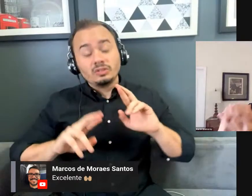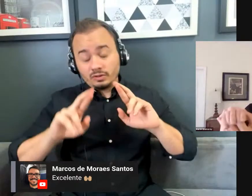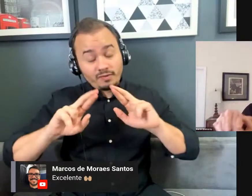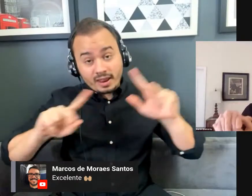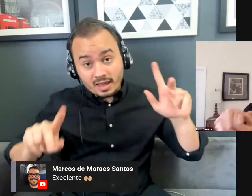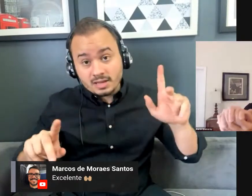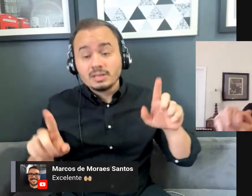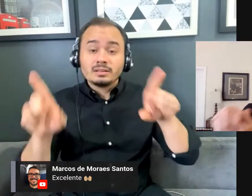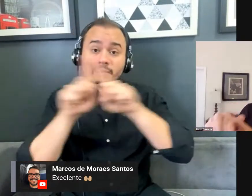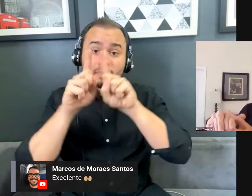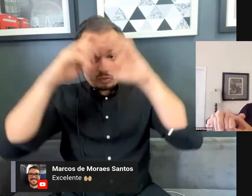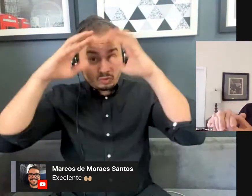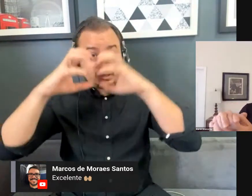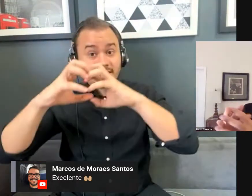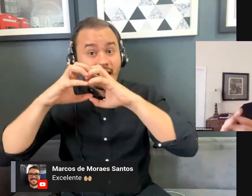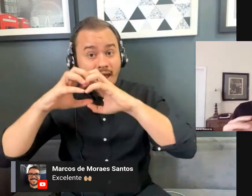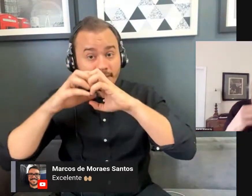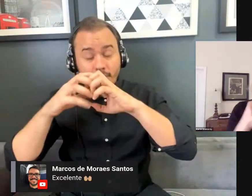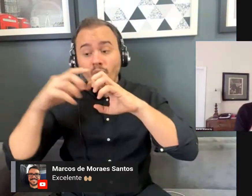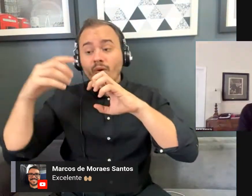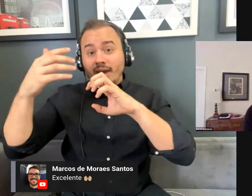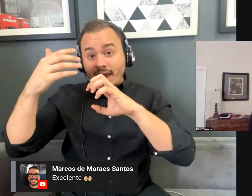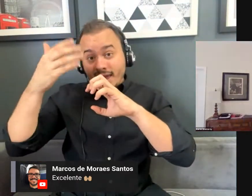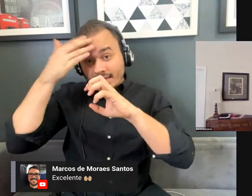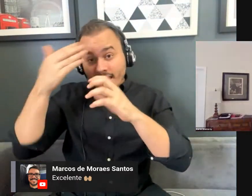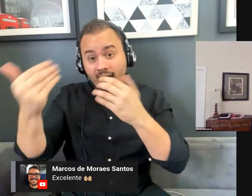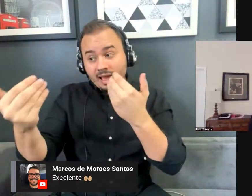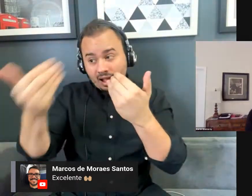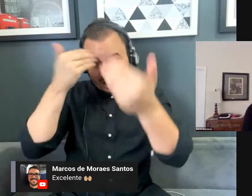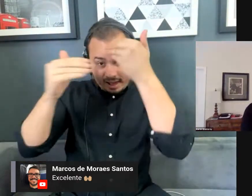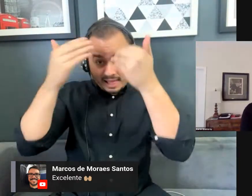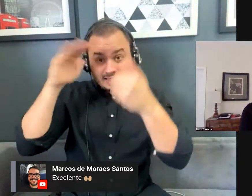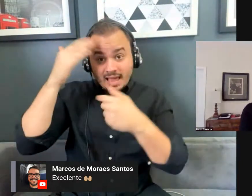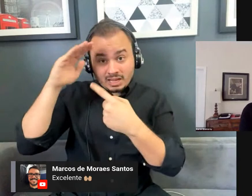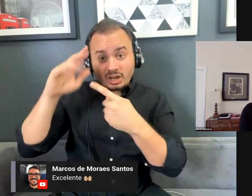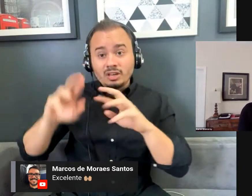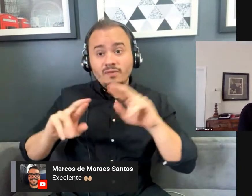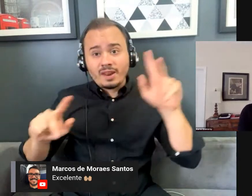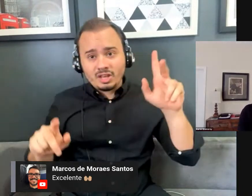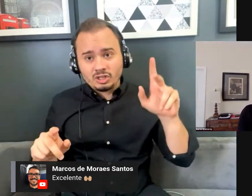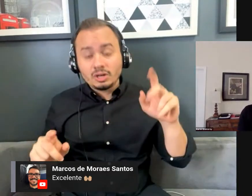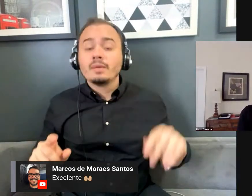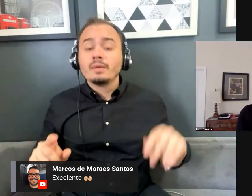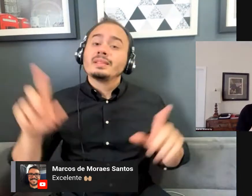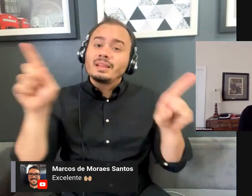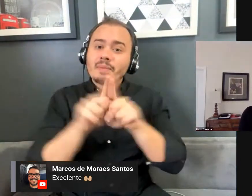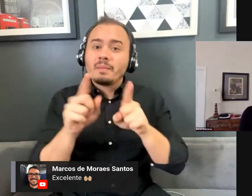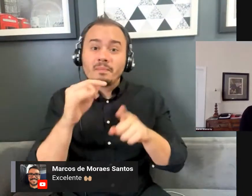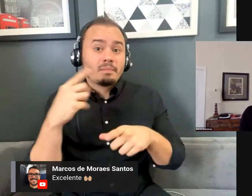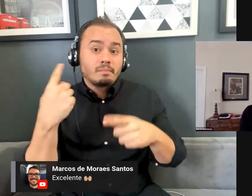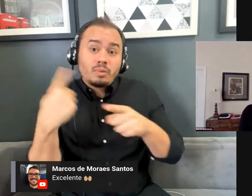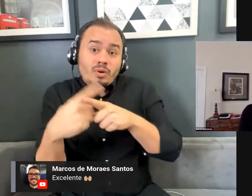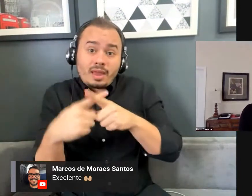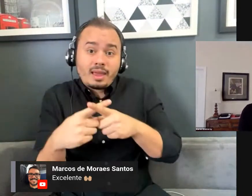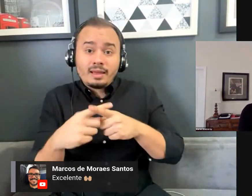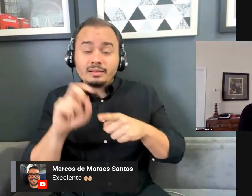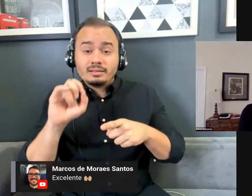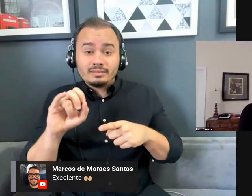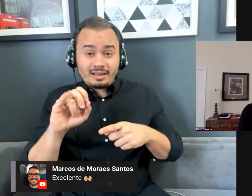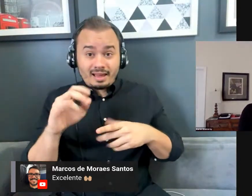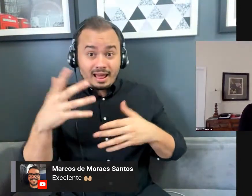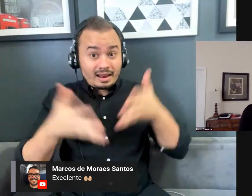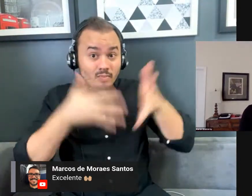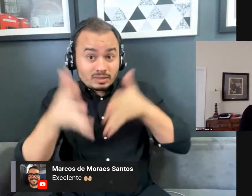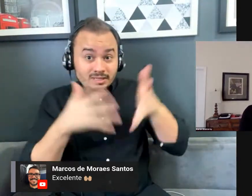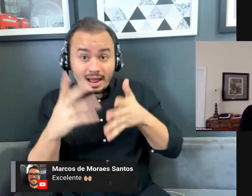processing location as part of phonology. Compared to when location is meaningful, and is semantic. So in the case of